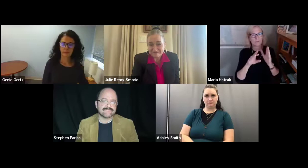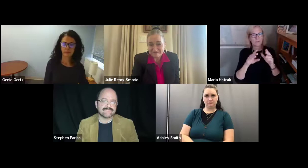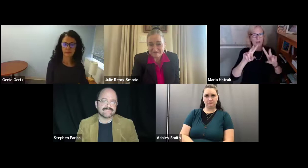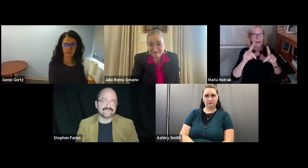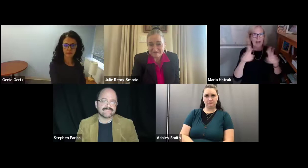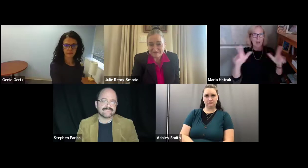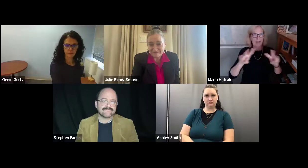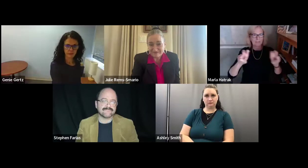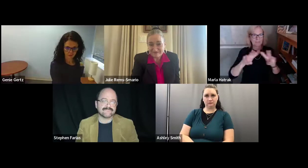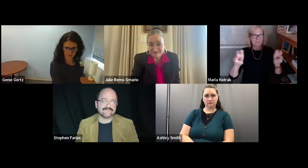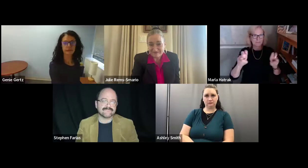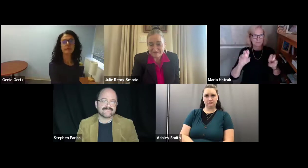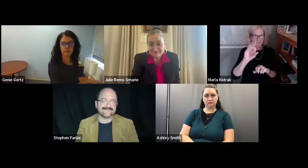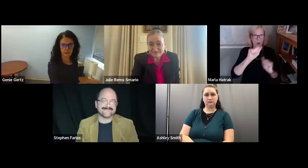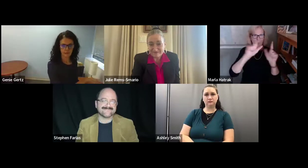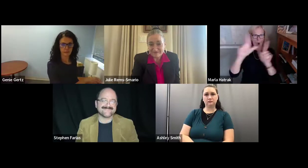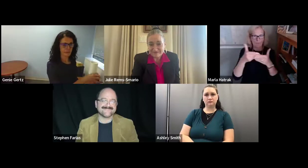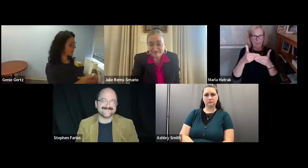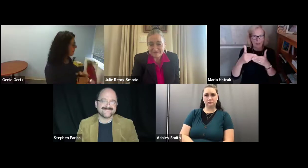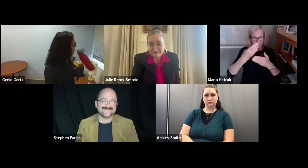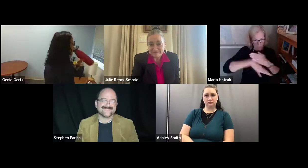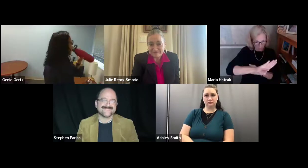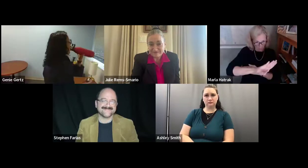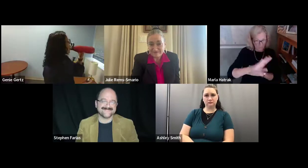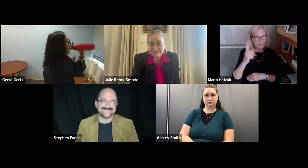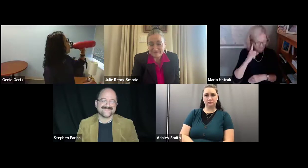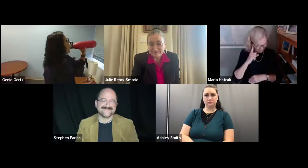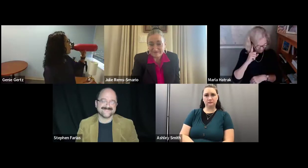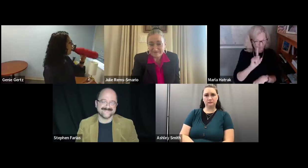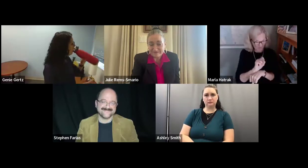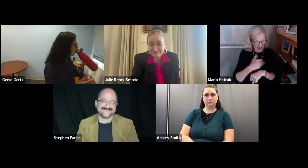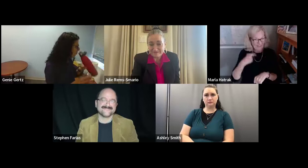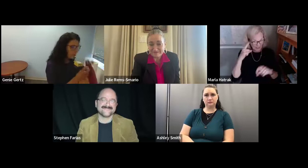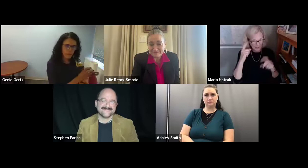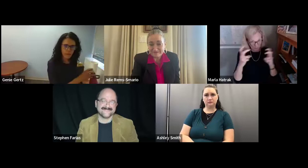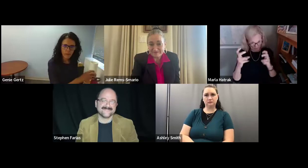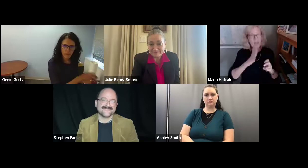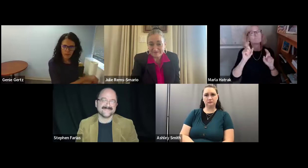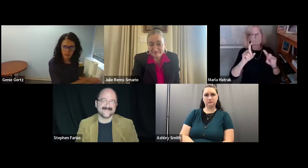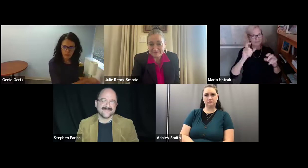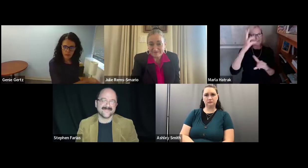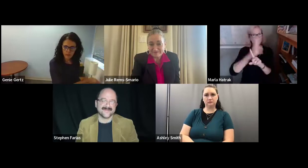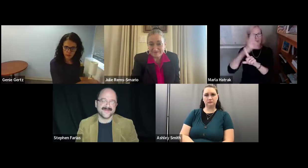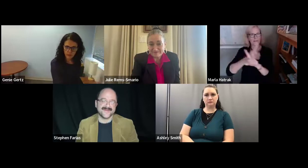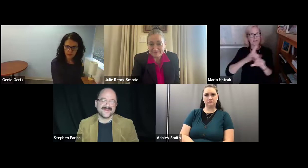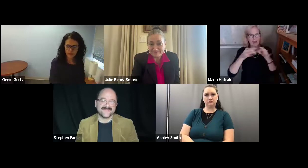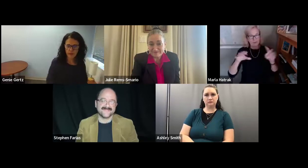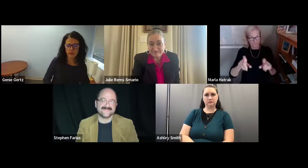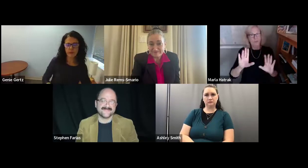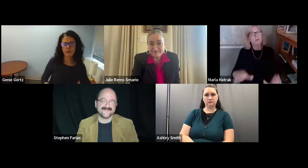of our core tenets is the analysis of language for babies. And so what we're